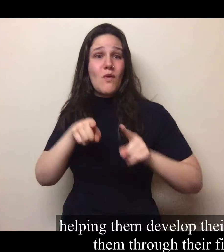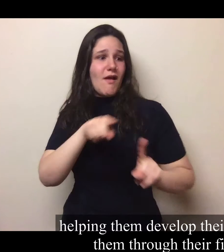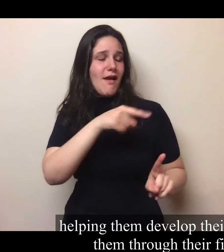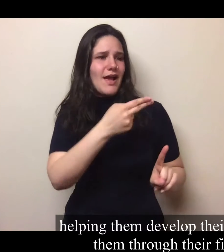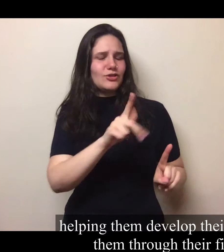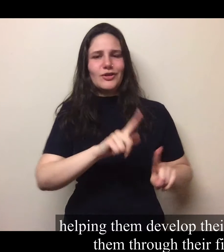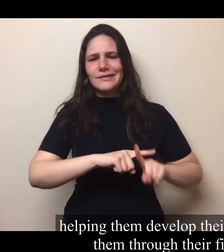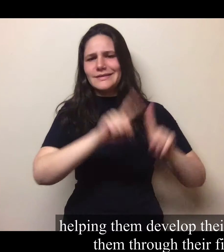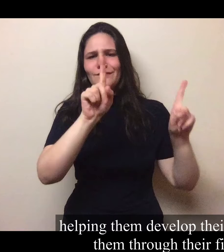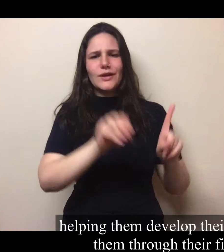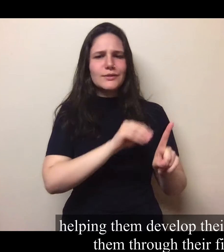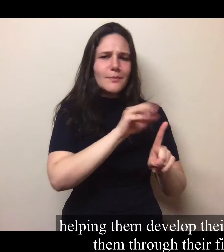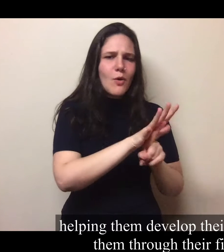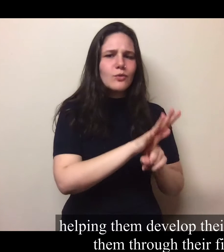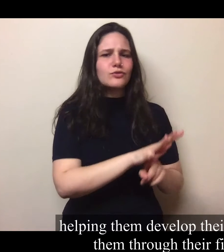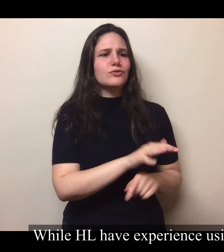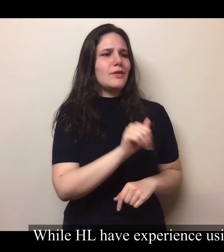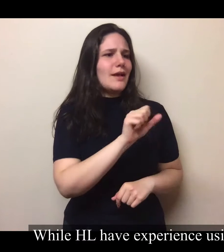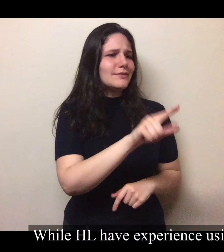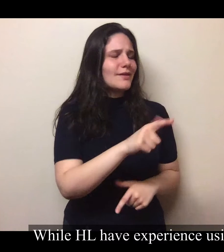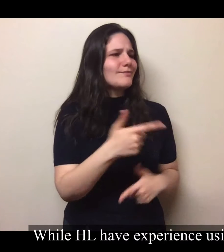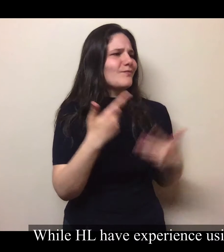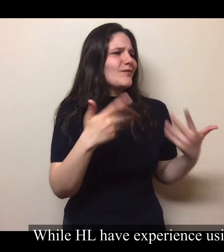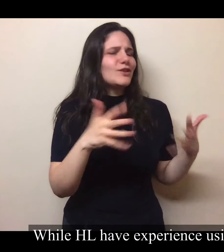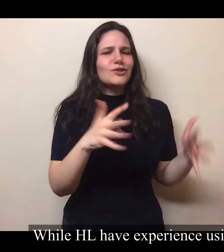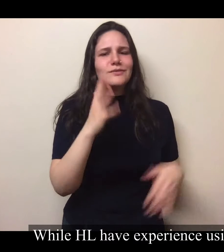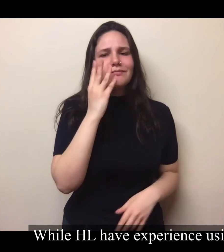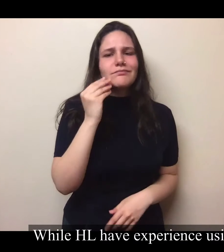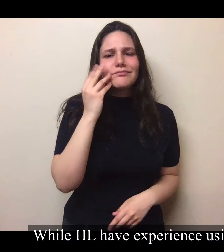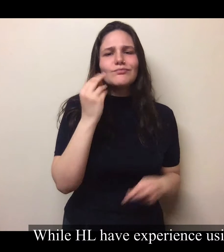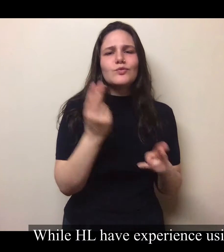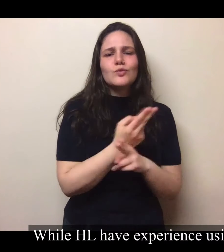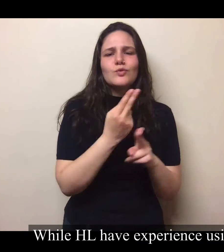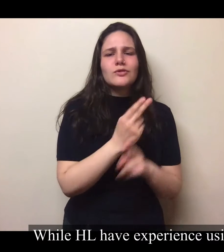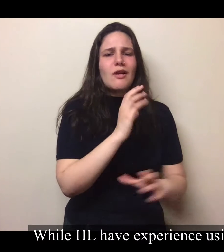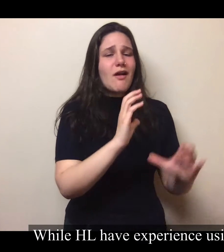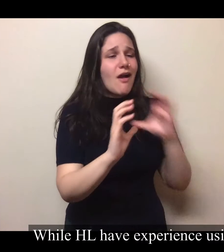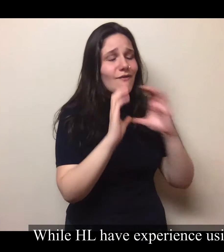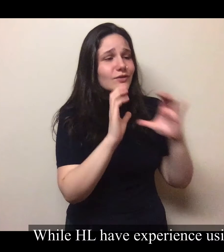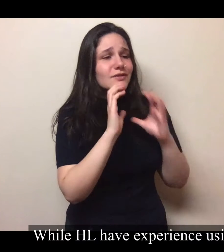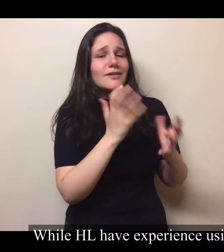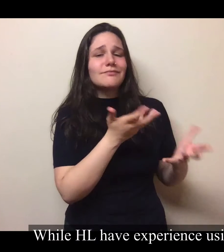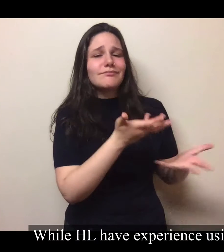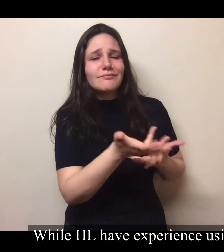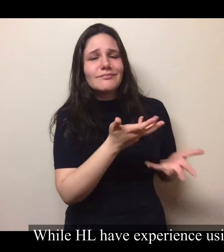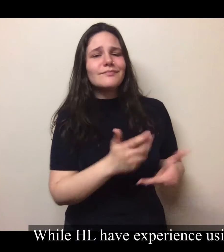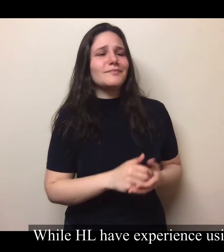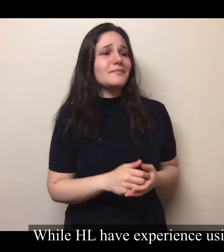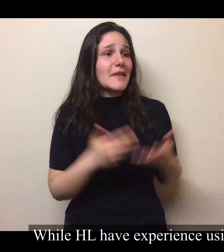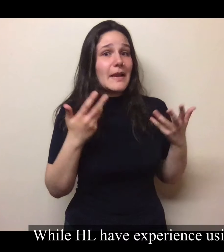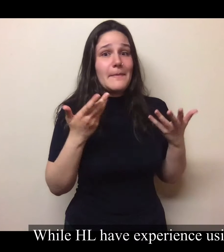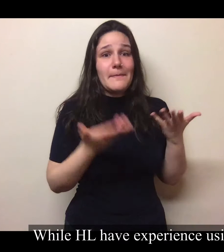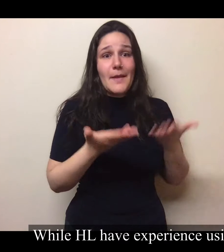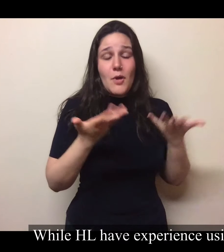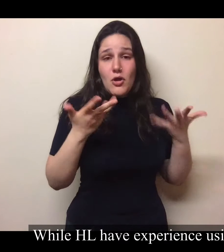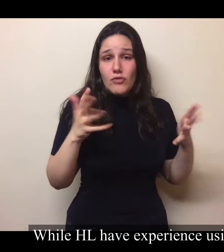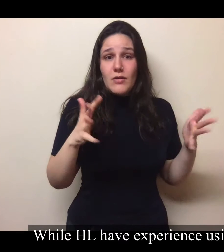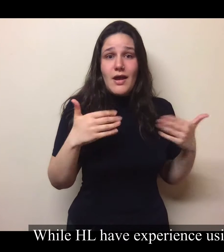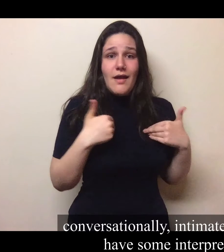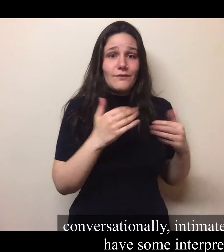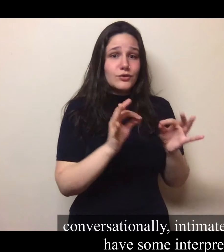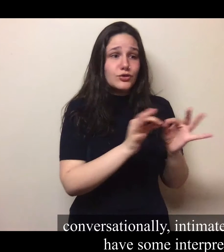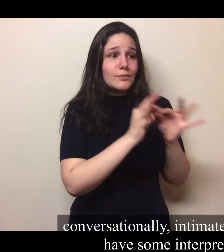their first times interpreting, while heritage language learners have experience using ASL in a variety of